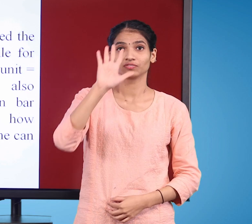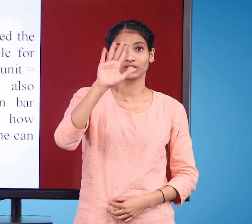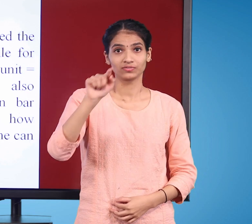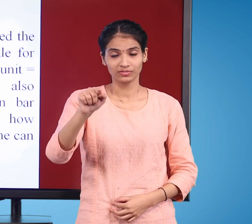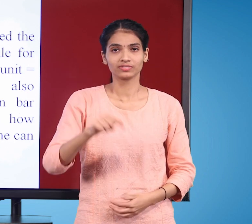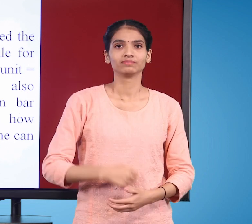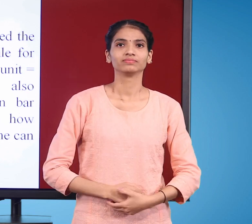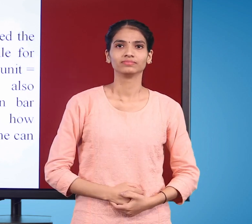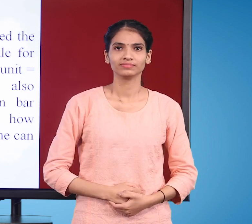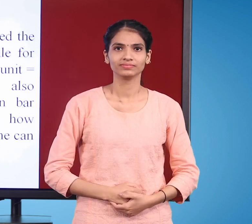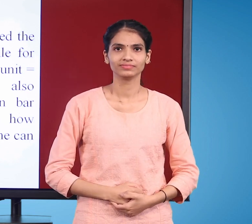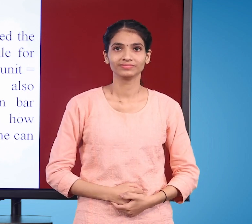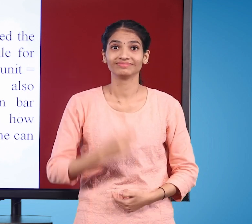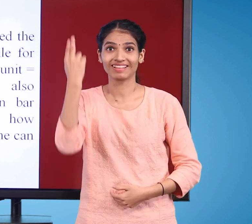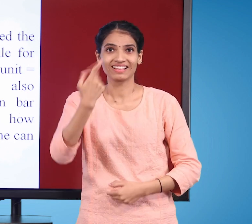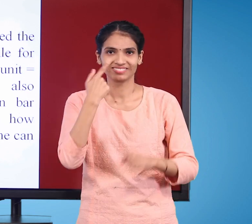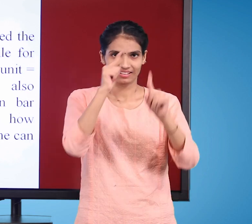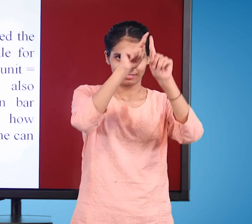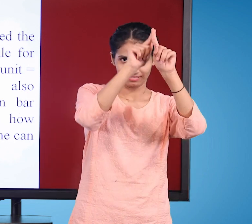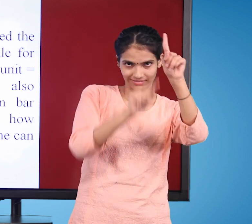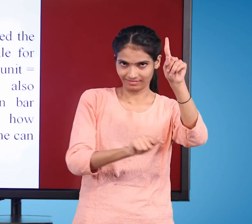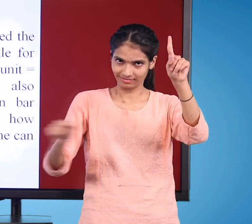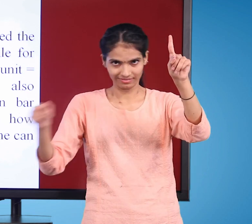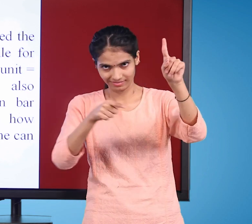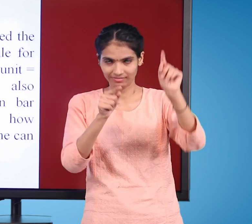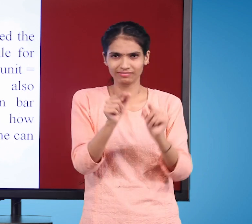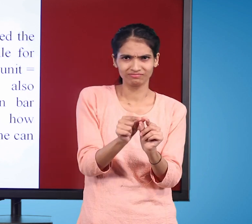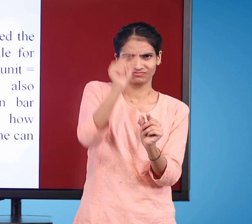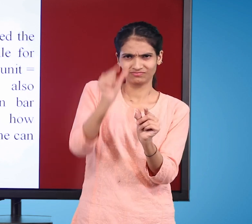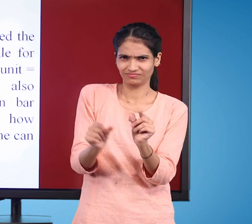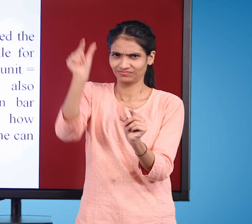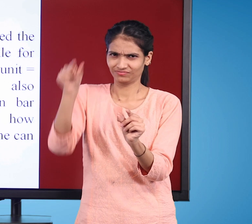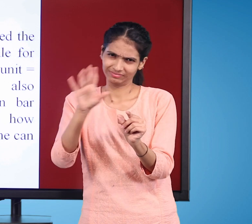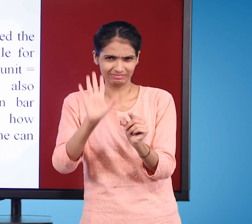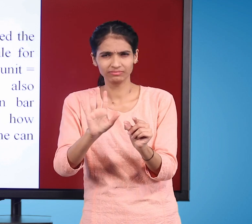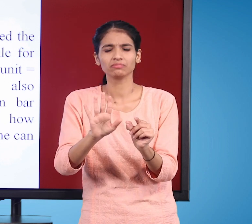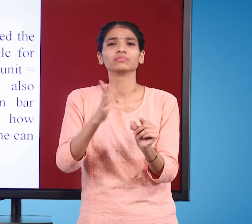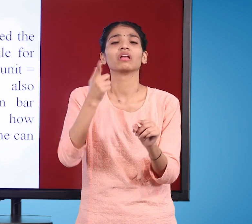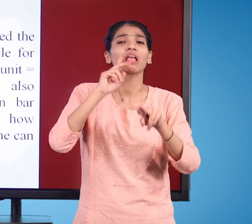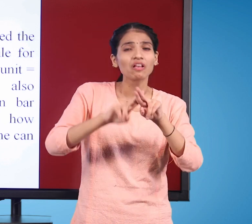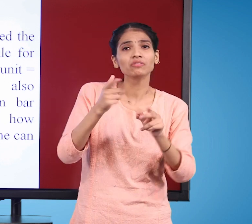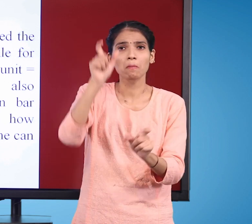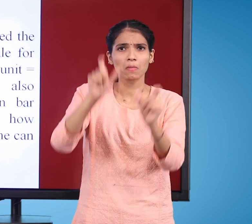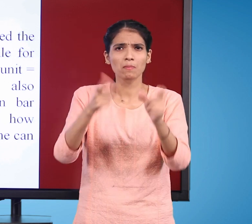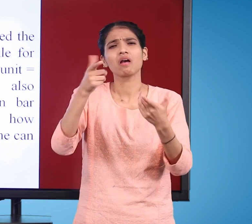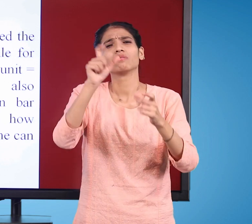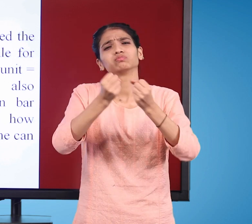Five. To do this, we also discussed the process of choosing a scale for the graph. For